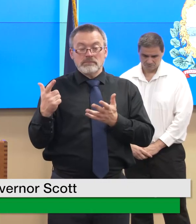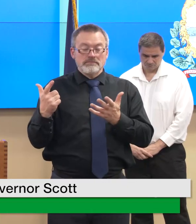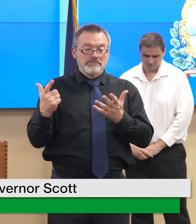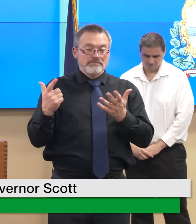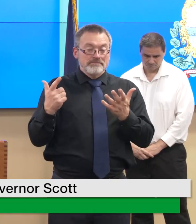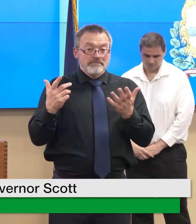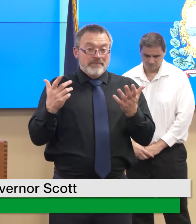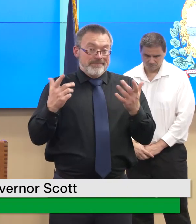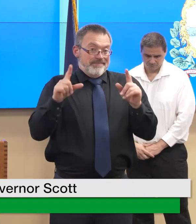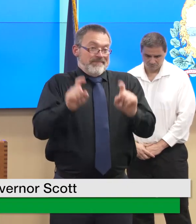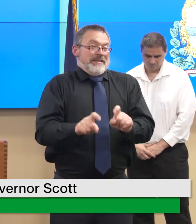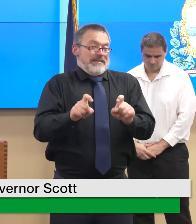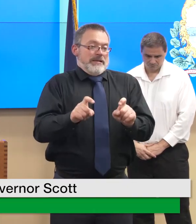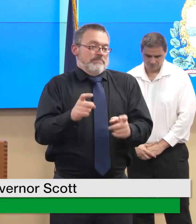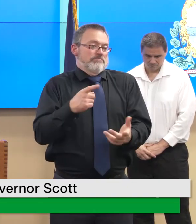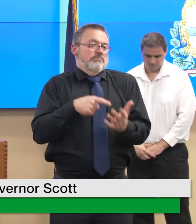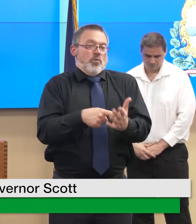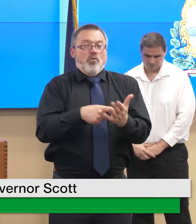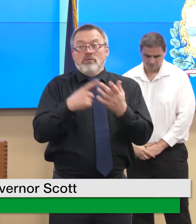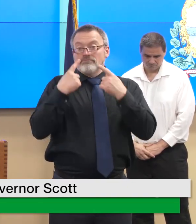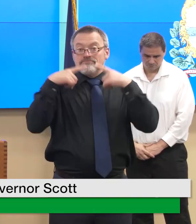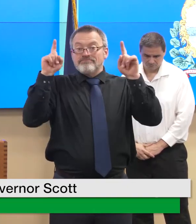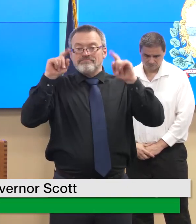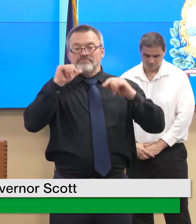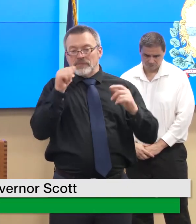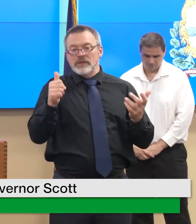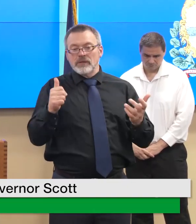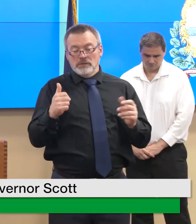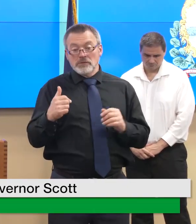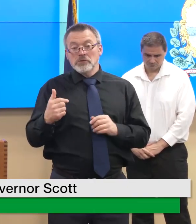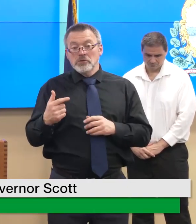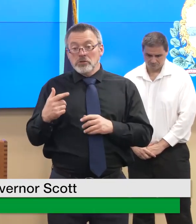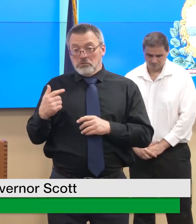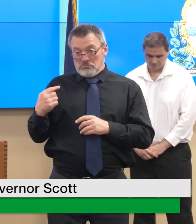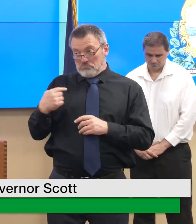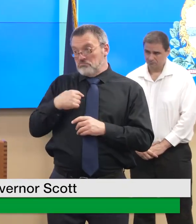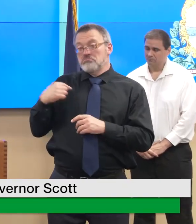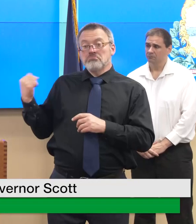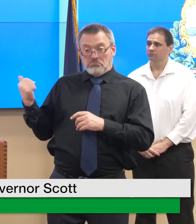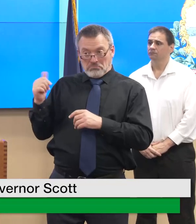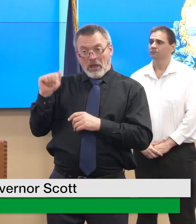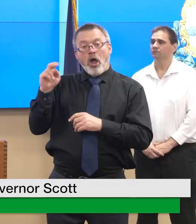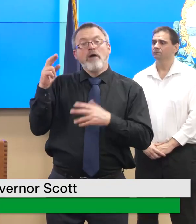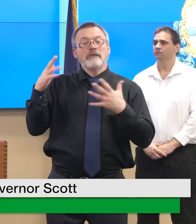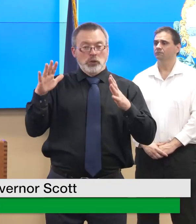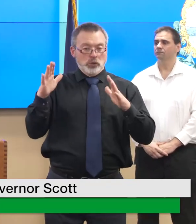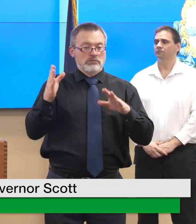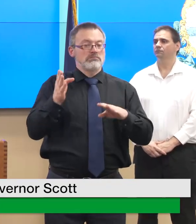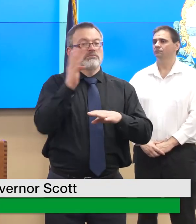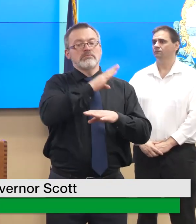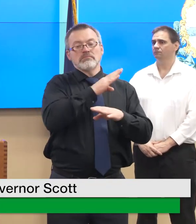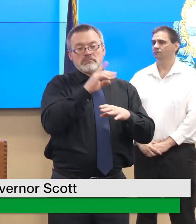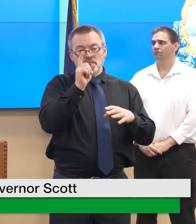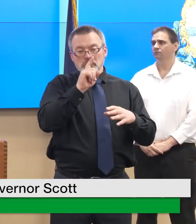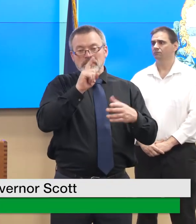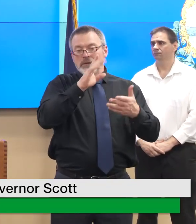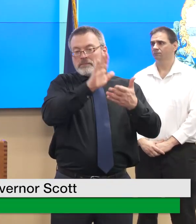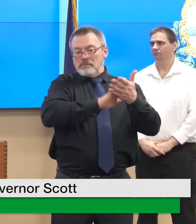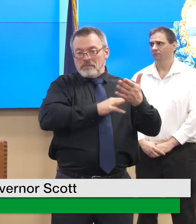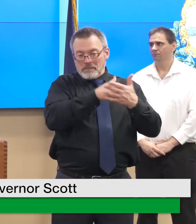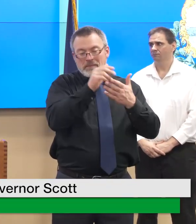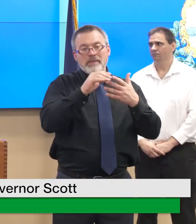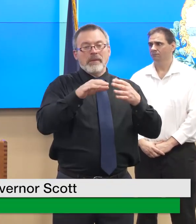We had done previous steps, as you alluded to, this winter with paints and special tapes that